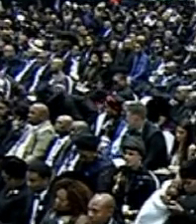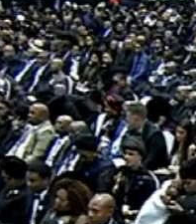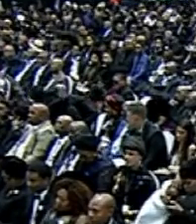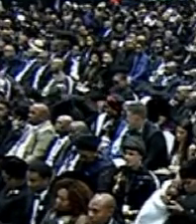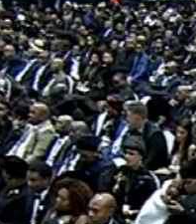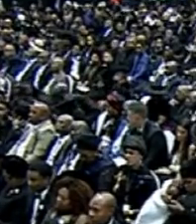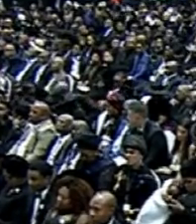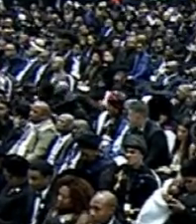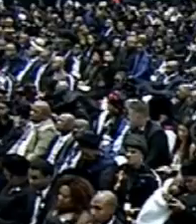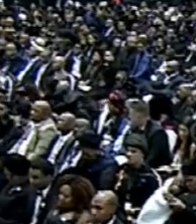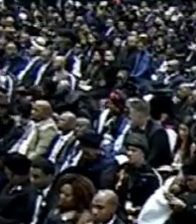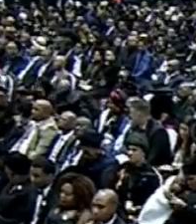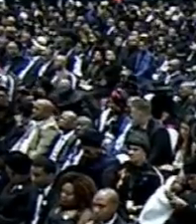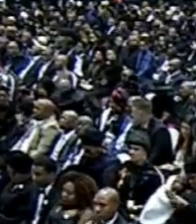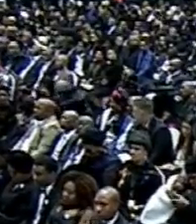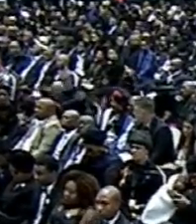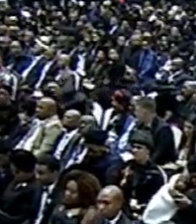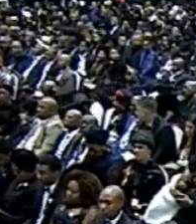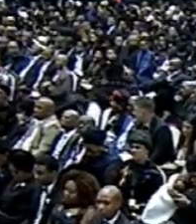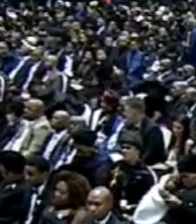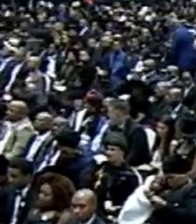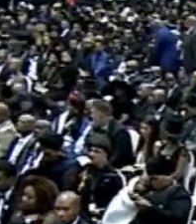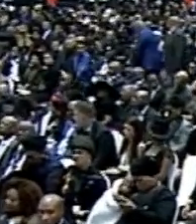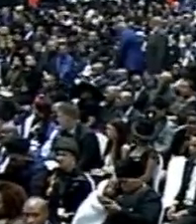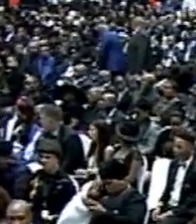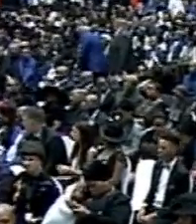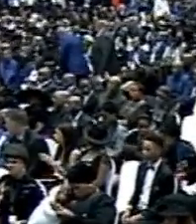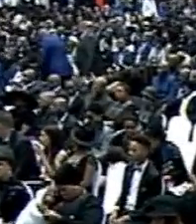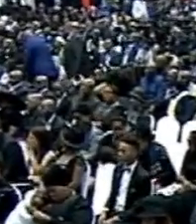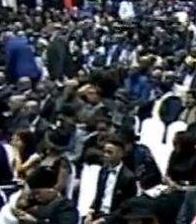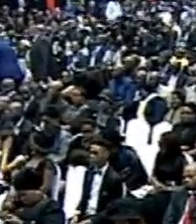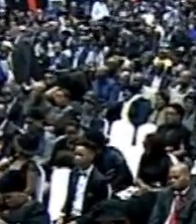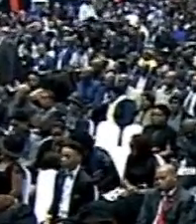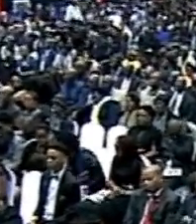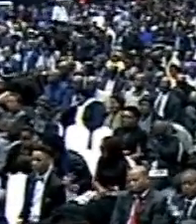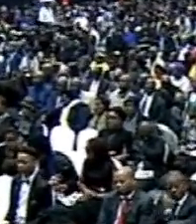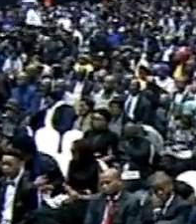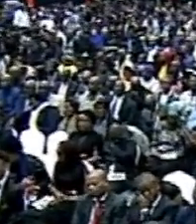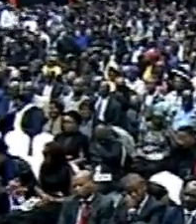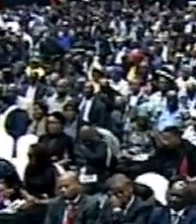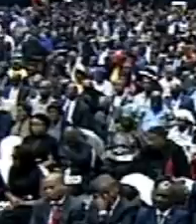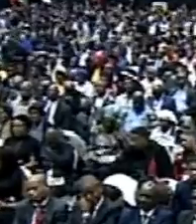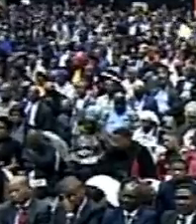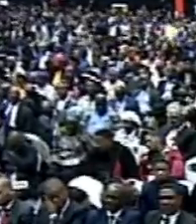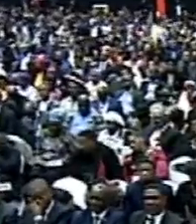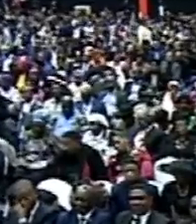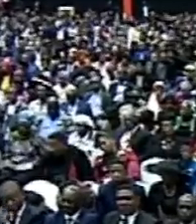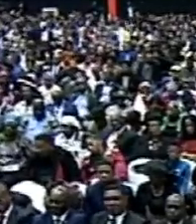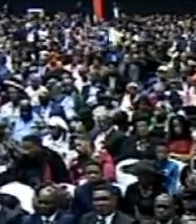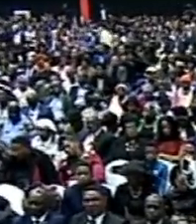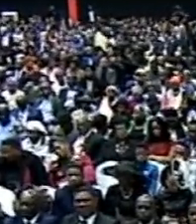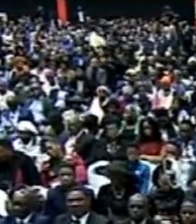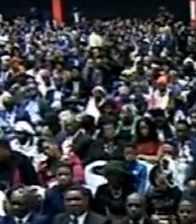presence will be sorely missed, particularly at this time when South Africa seriously stands in need of